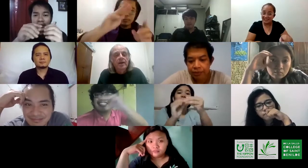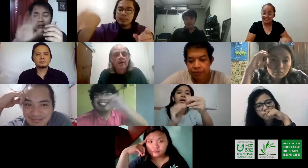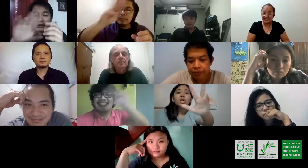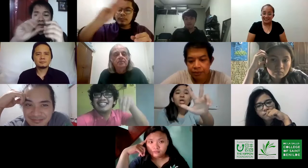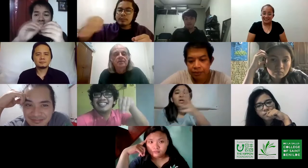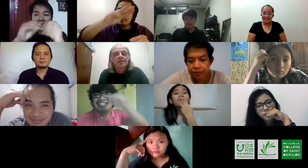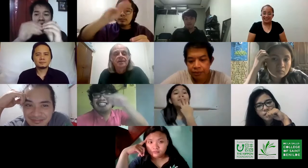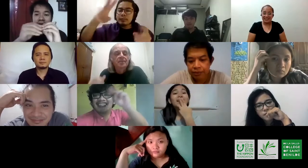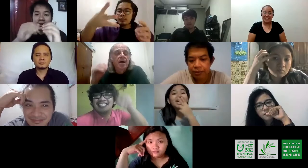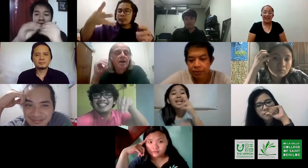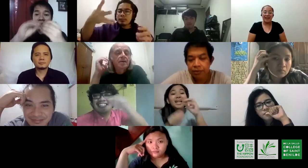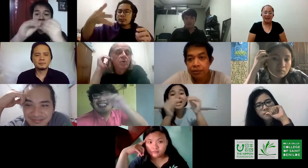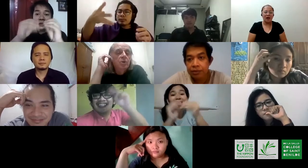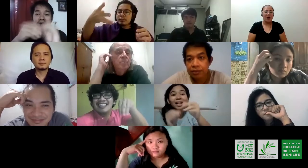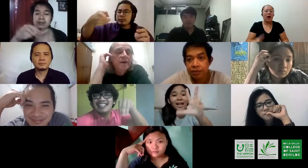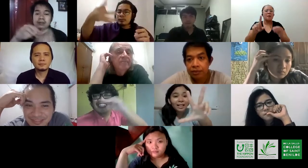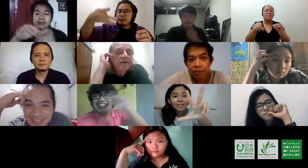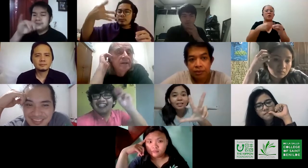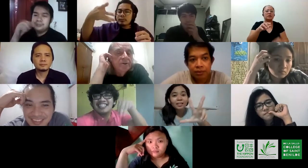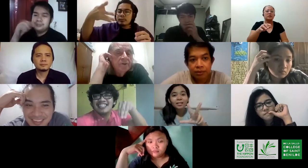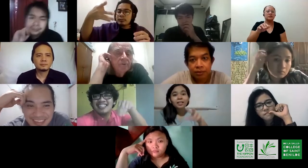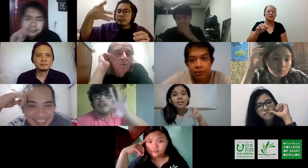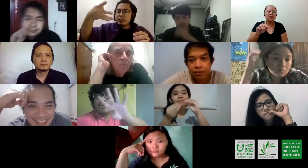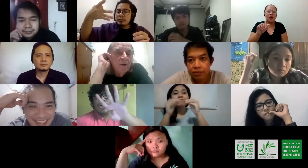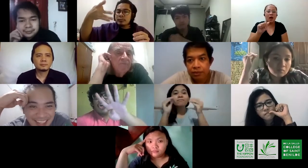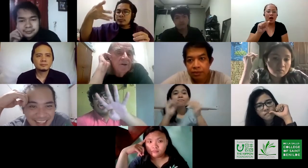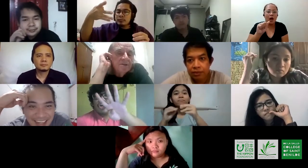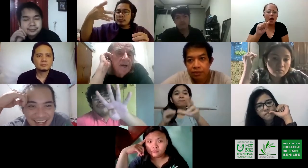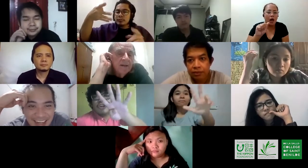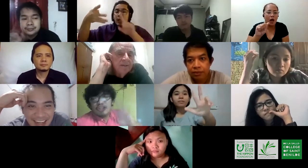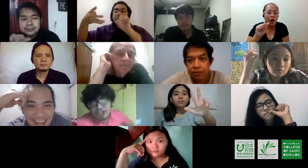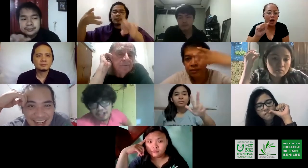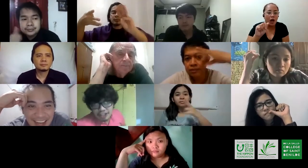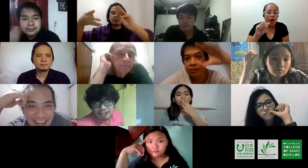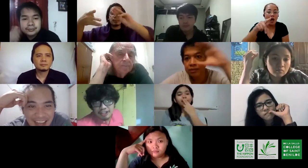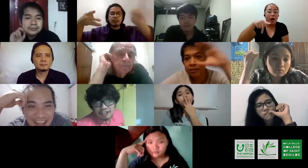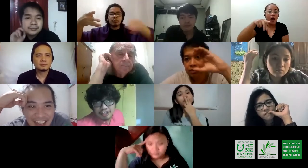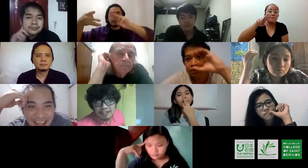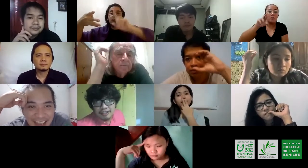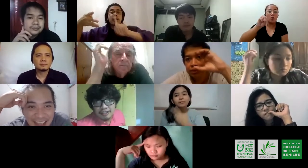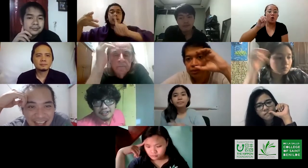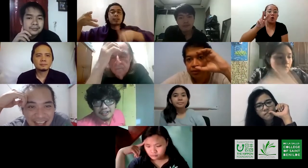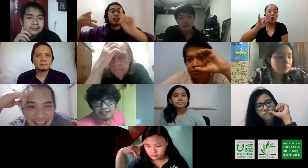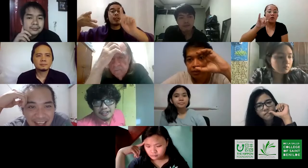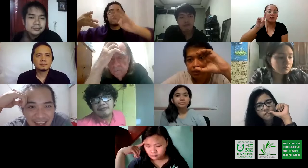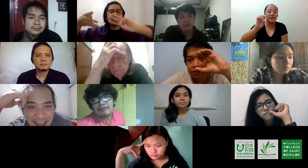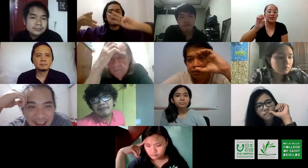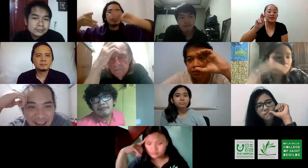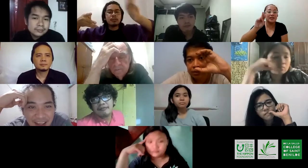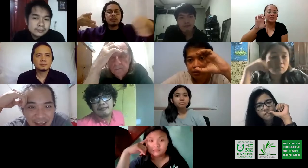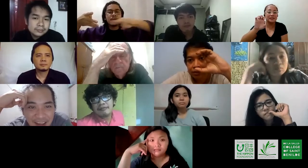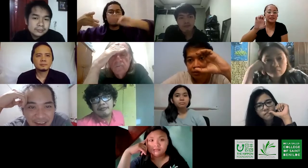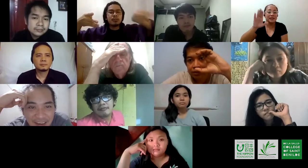What about Aramorobe Village or Providence Island?